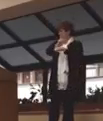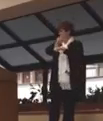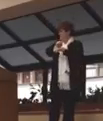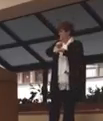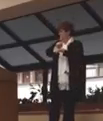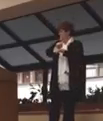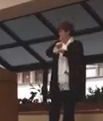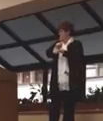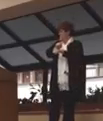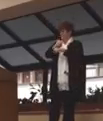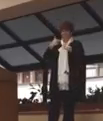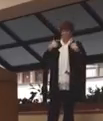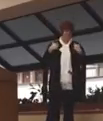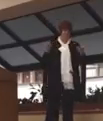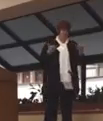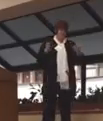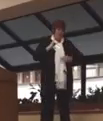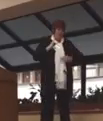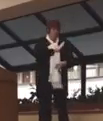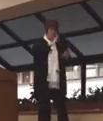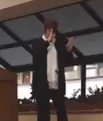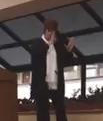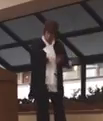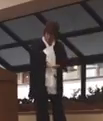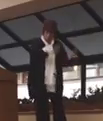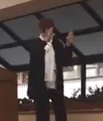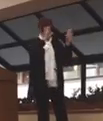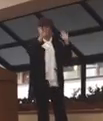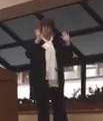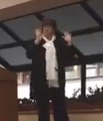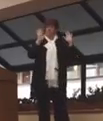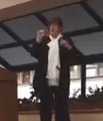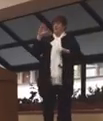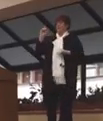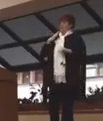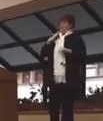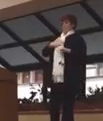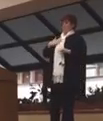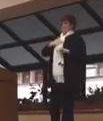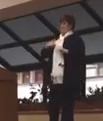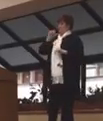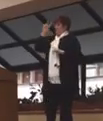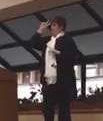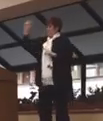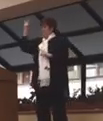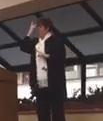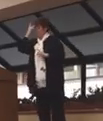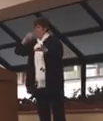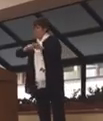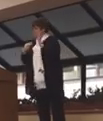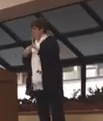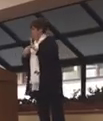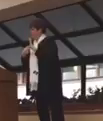I mean, yes, the board members have a very tough job. I've served boards, and I bow before you all this morning, but